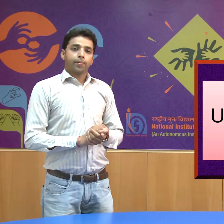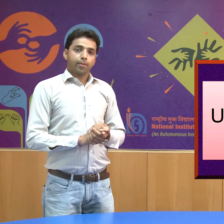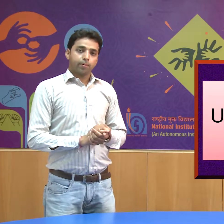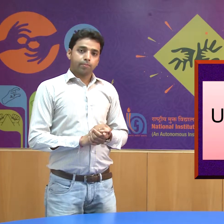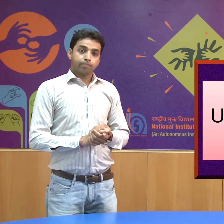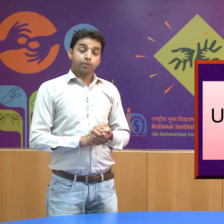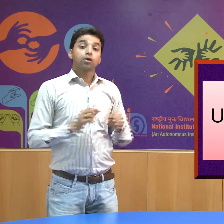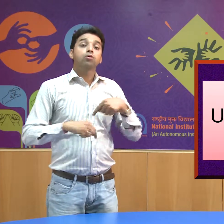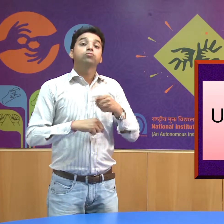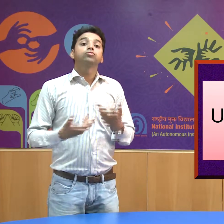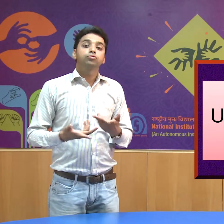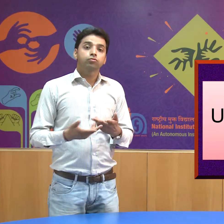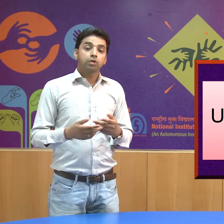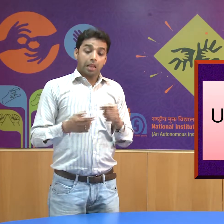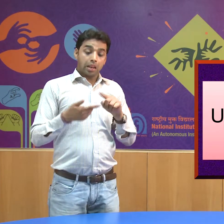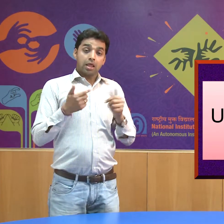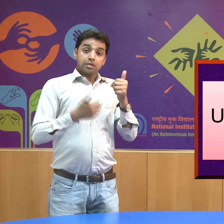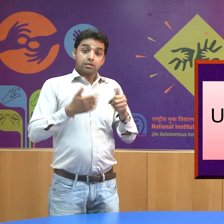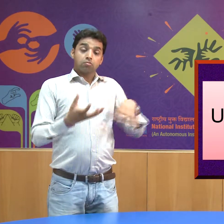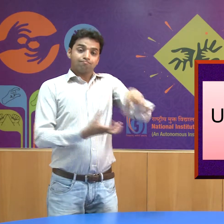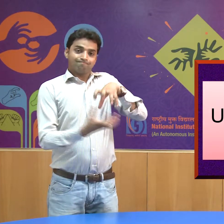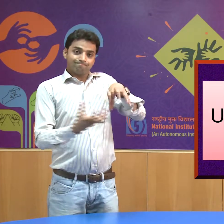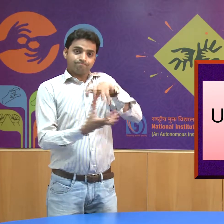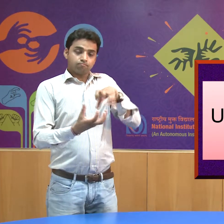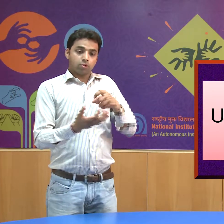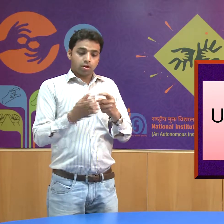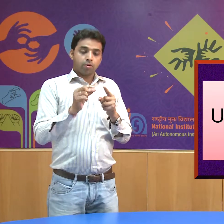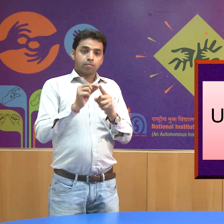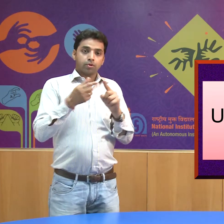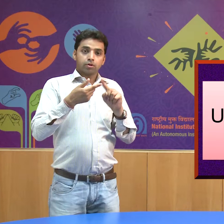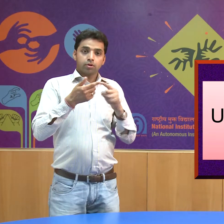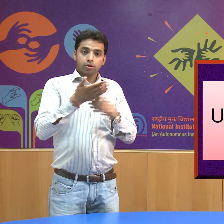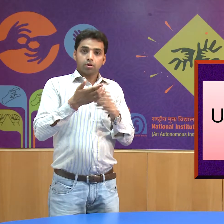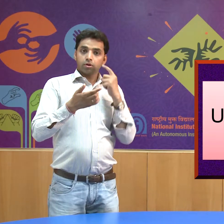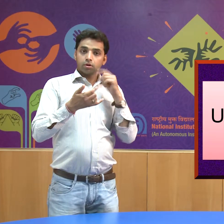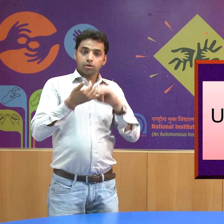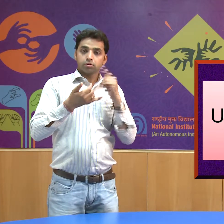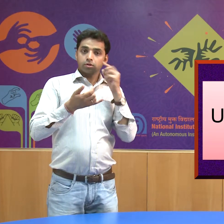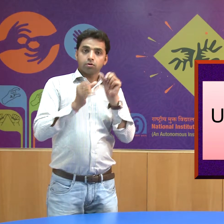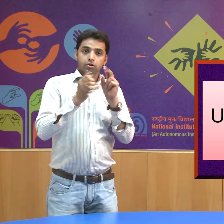which was a result of mixture of Persian and Hindi languages.